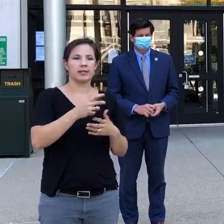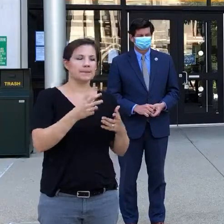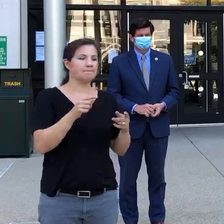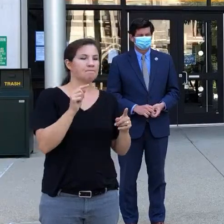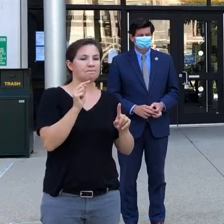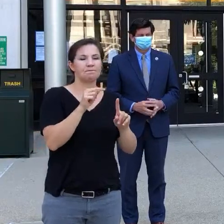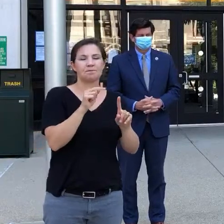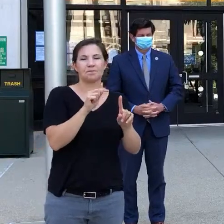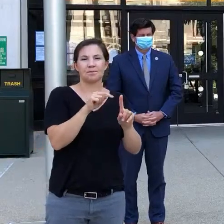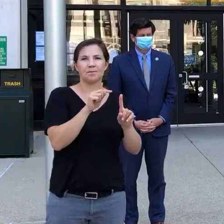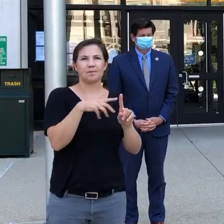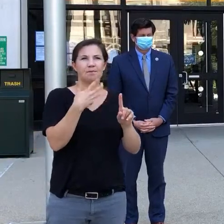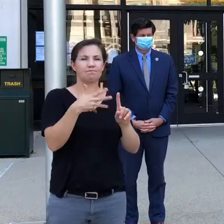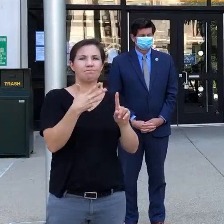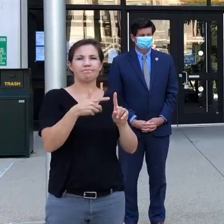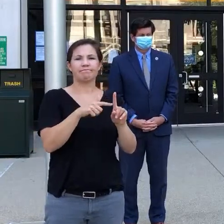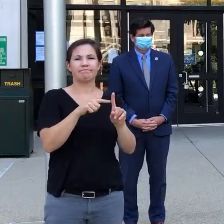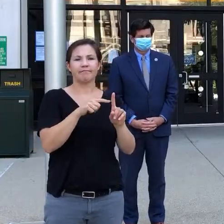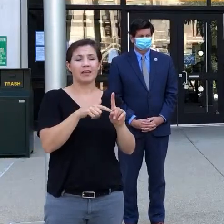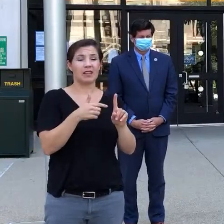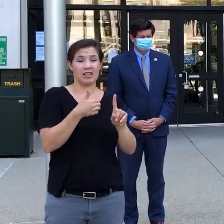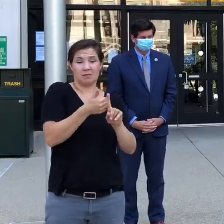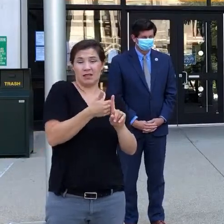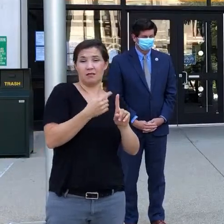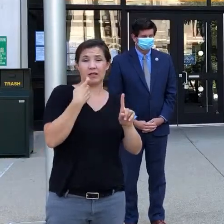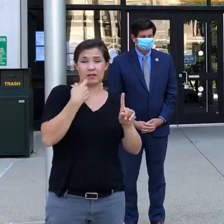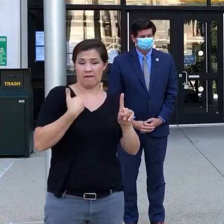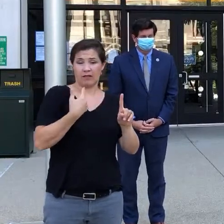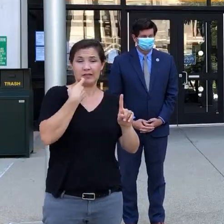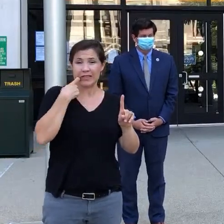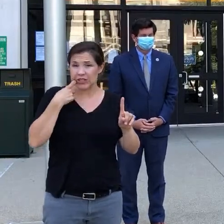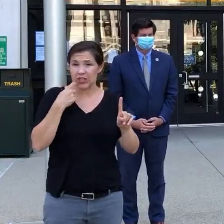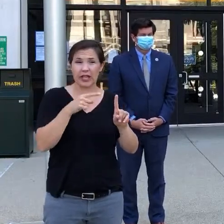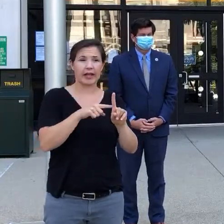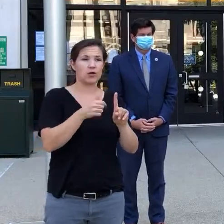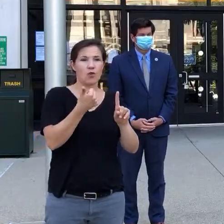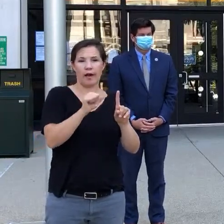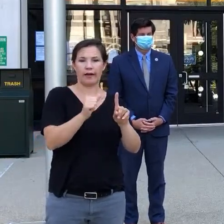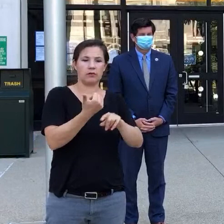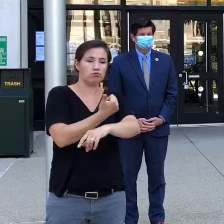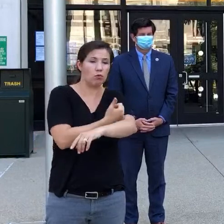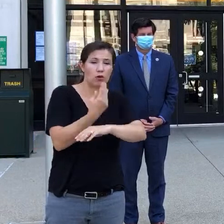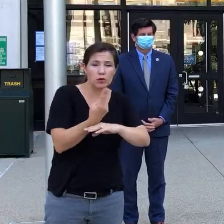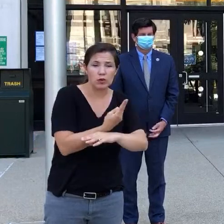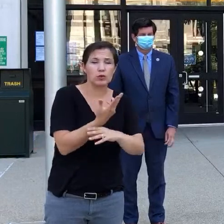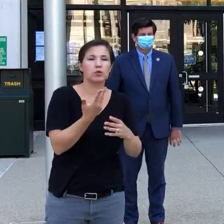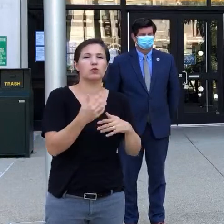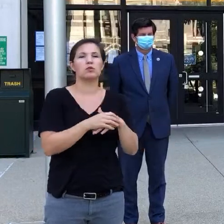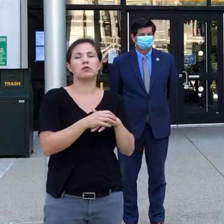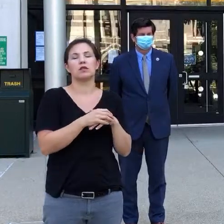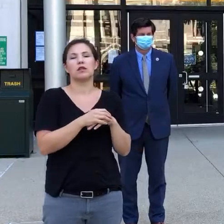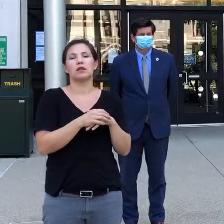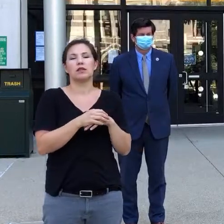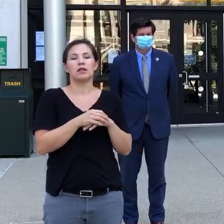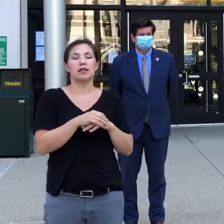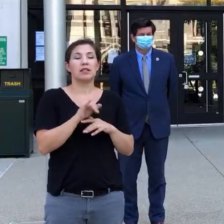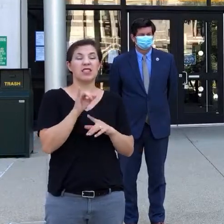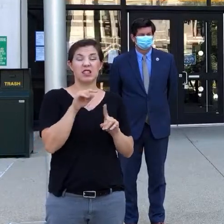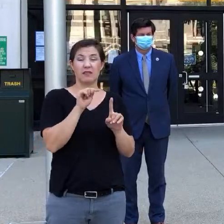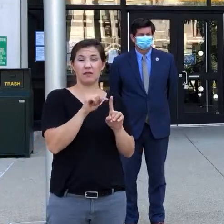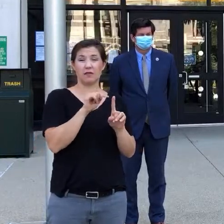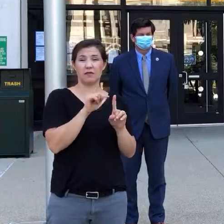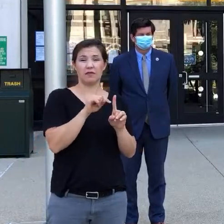from opioid addiction, or any type of use, or even if they